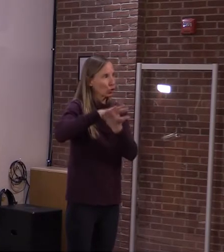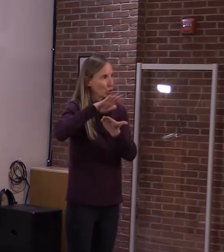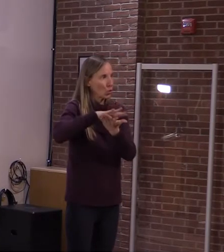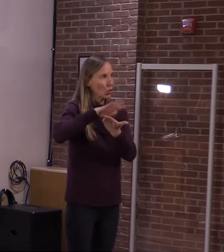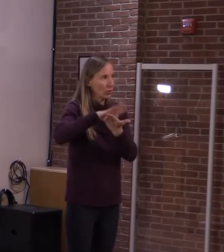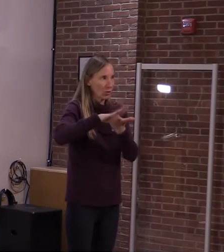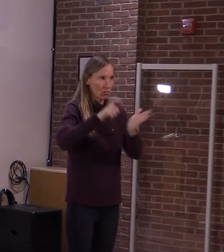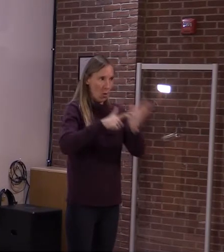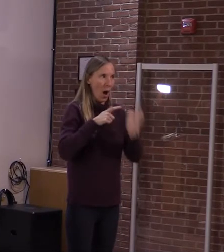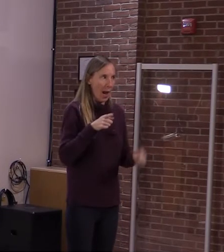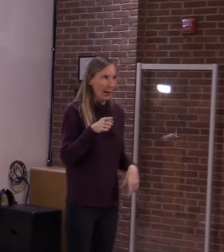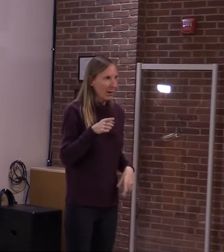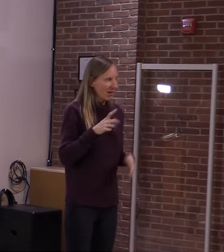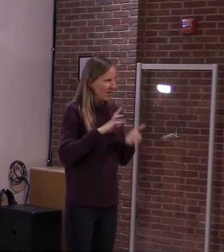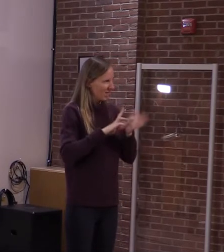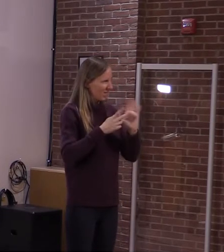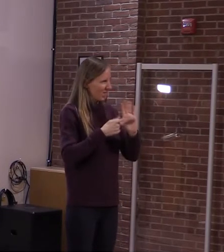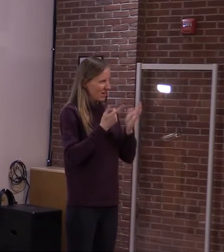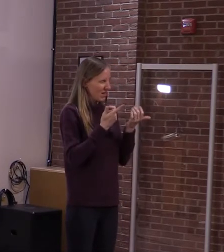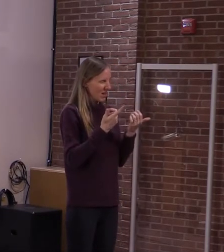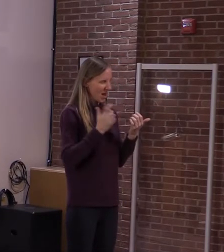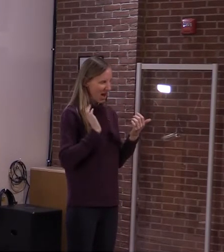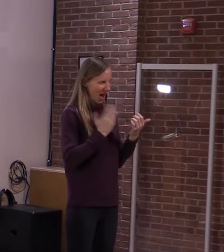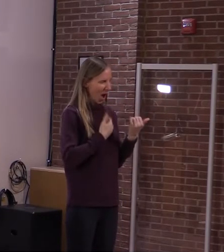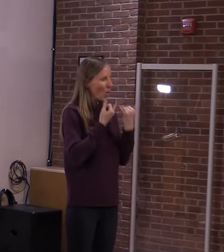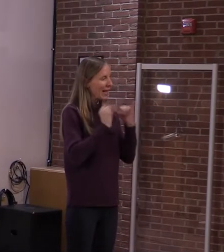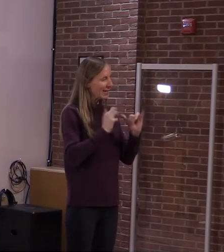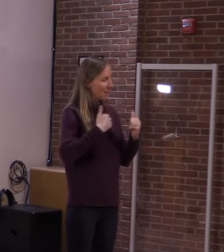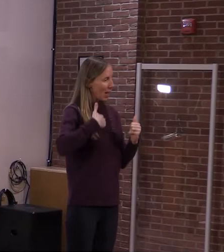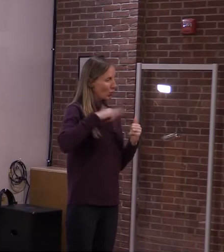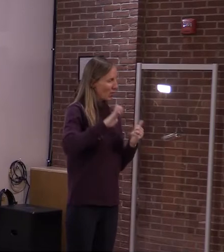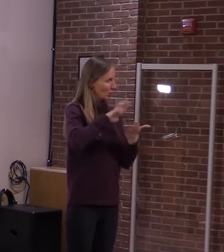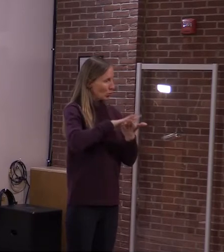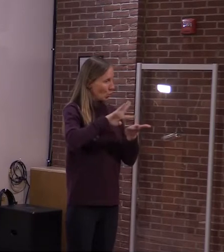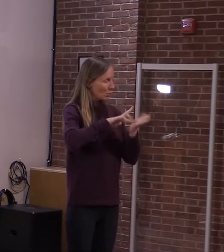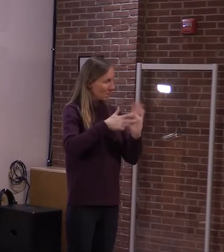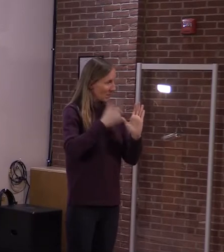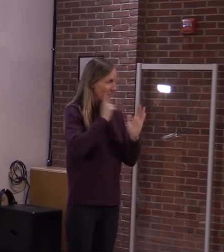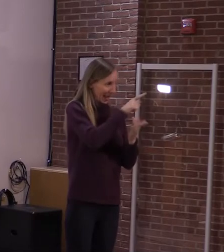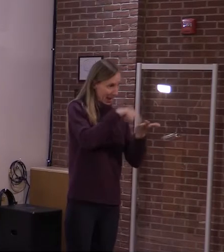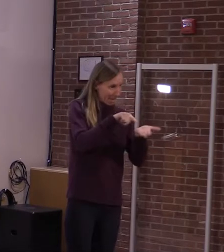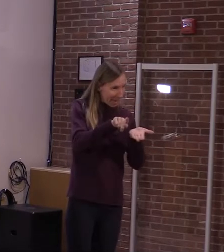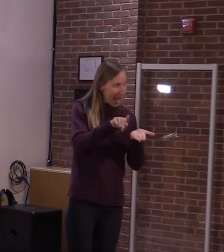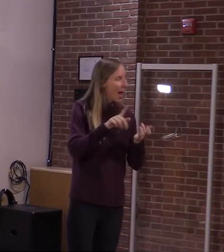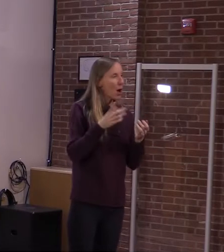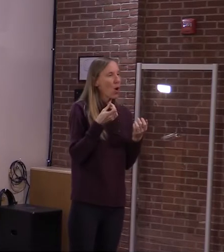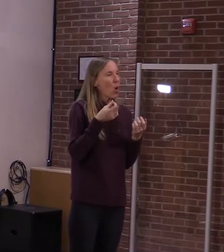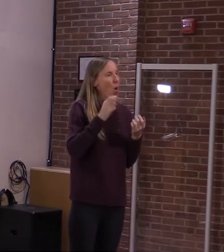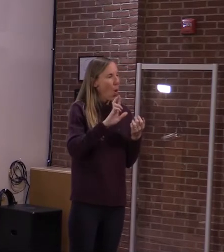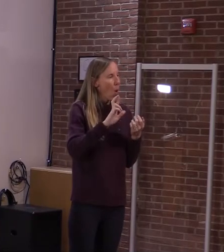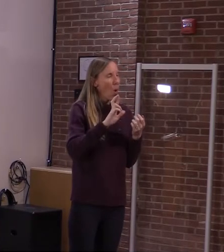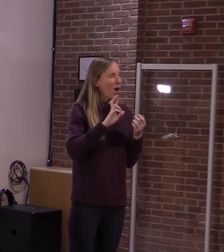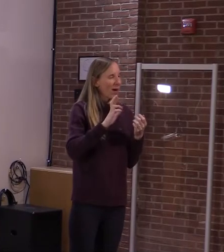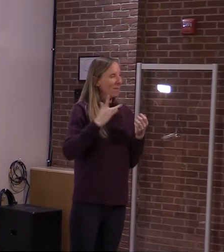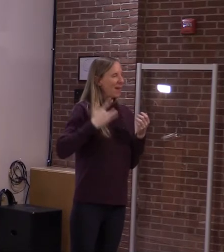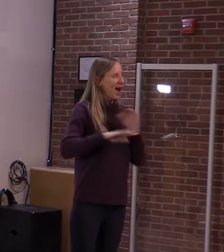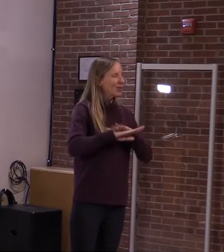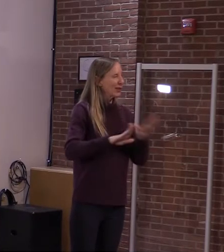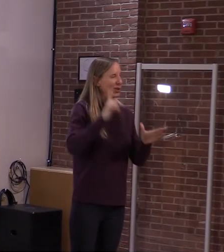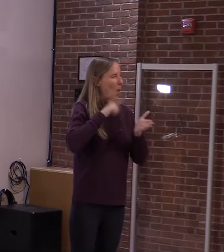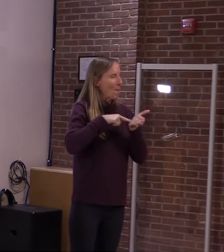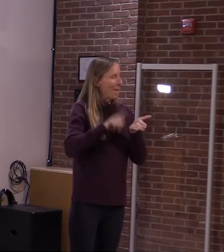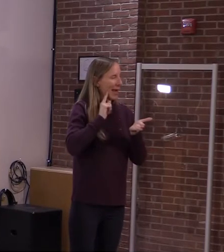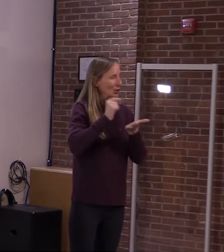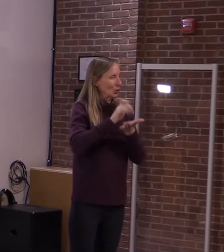public tuitioning of Vermont's approved independent religious schools for the coming school year, or will the general prohibition on paying tuition to